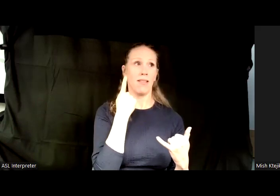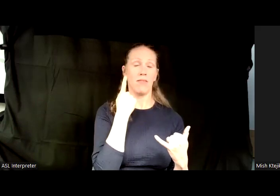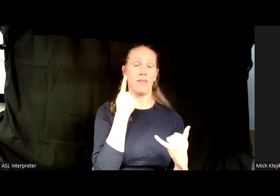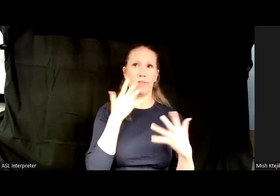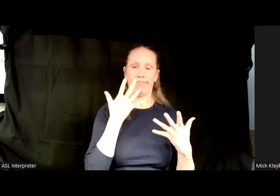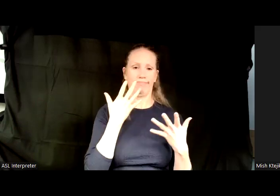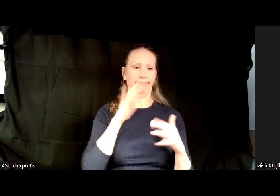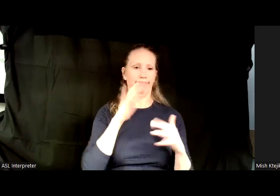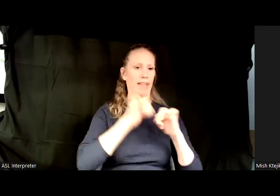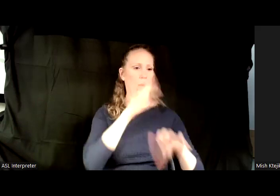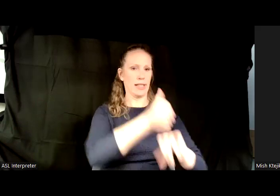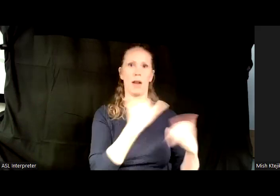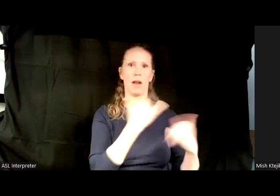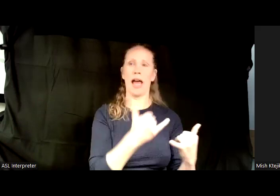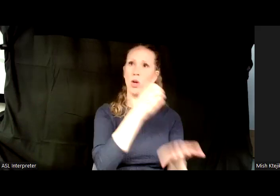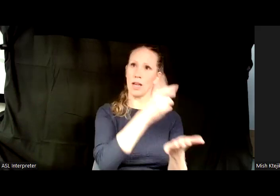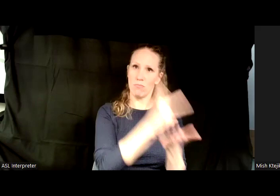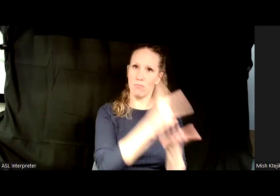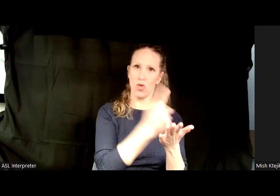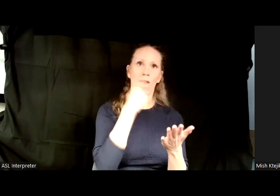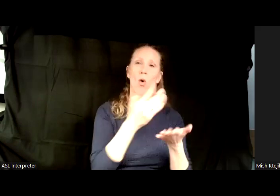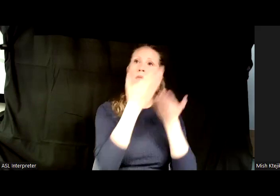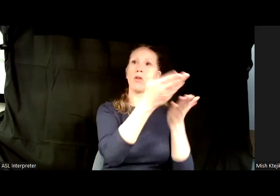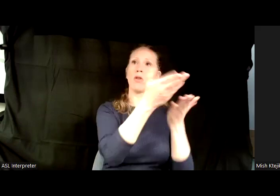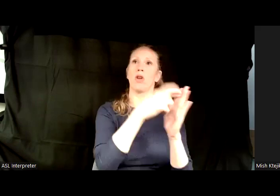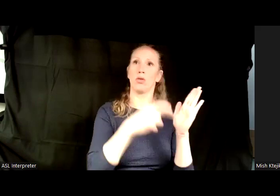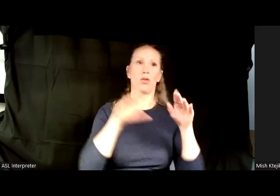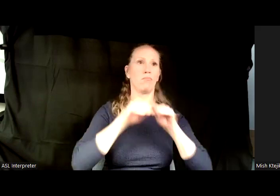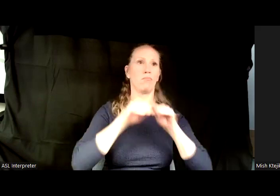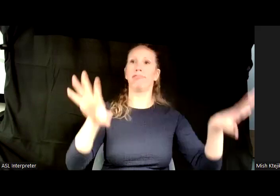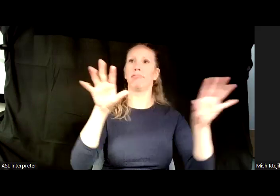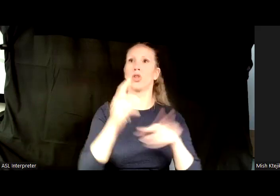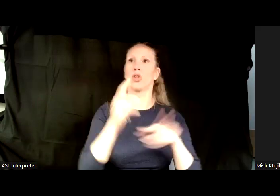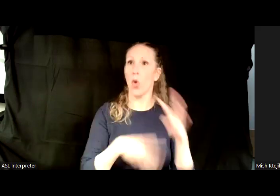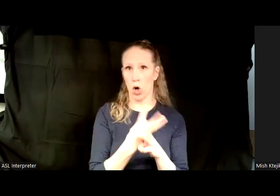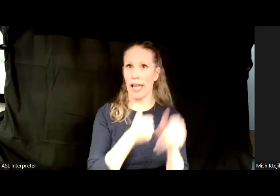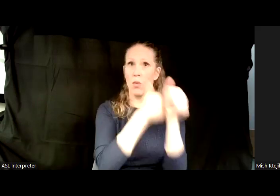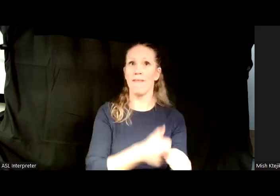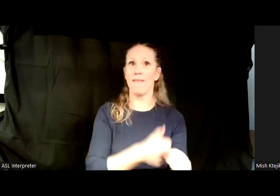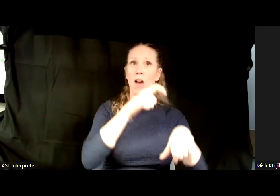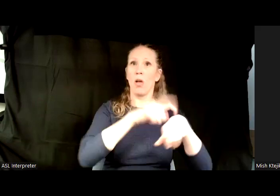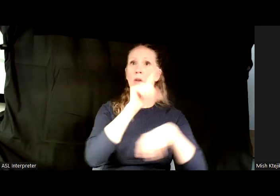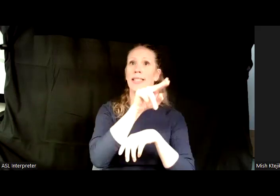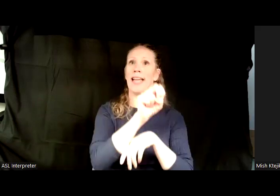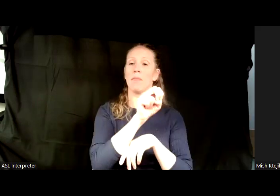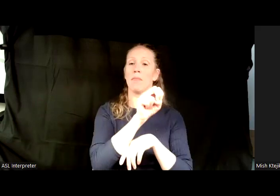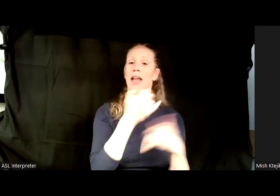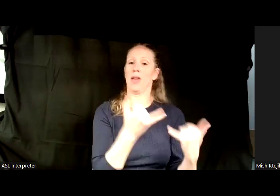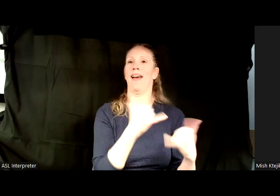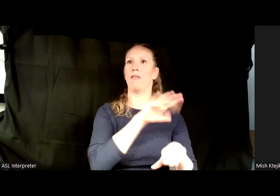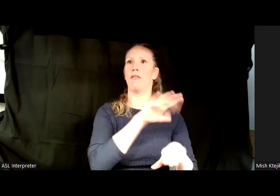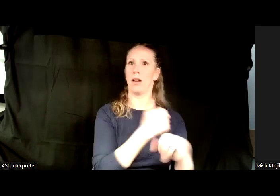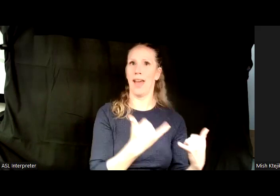is, approve that as a proposed rule, roll it out to the world, and we follow the timeline that we're on. We go on